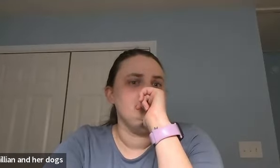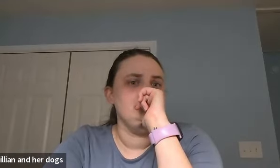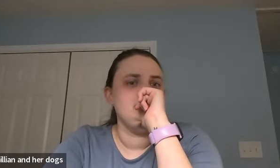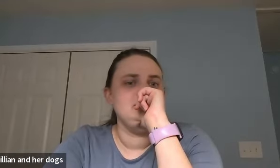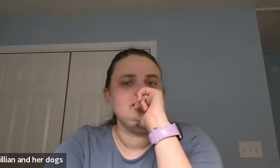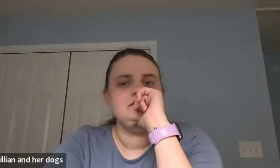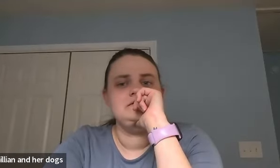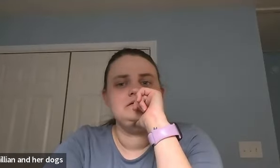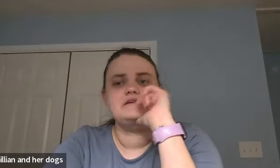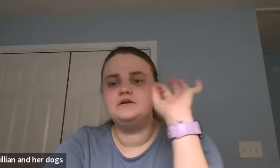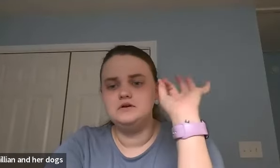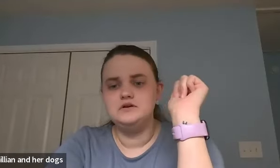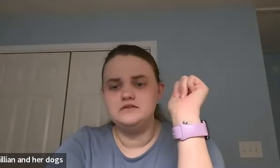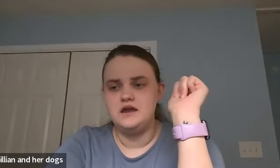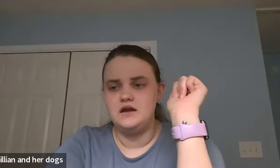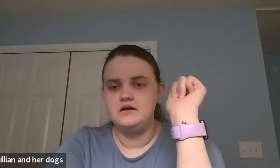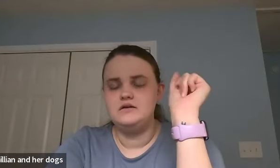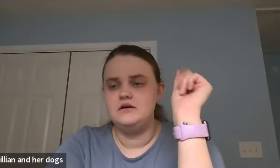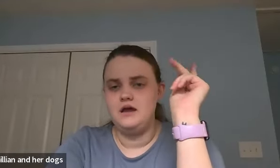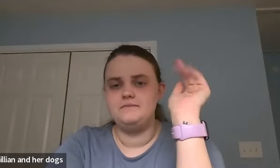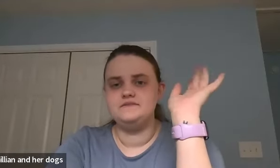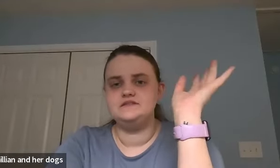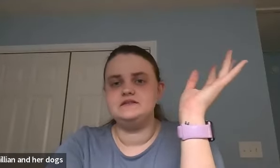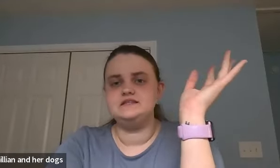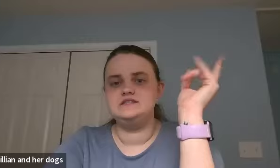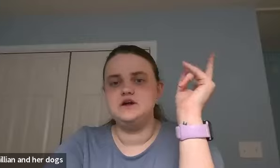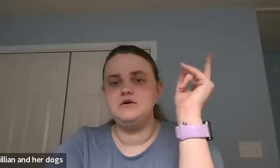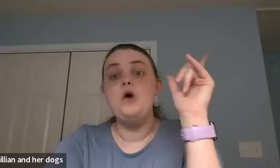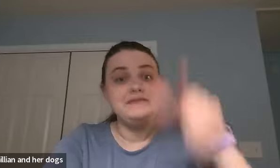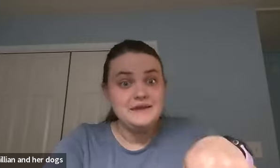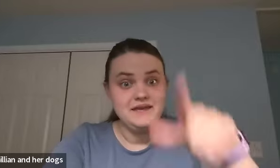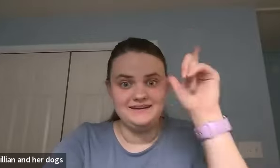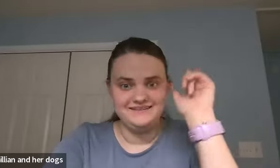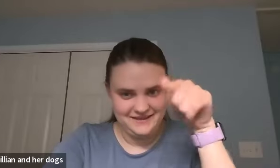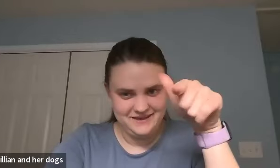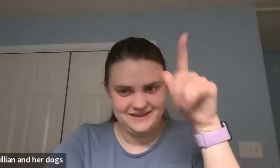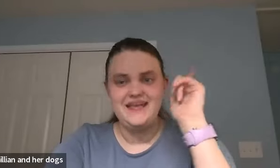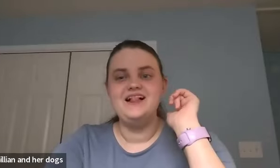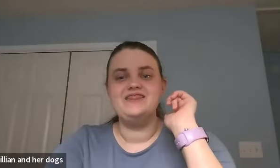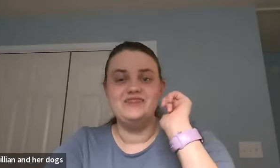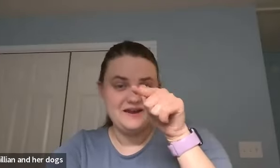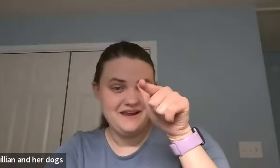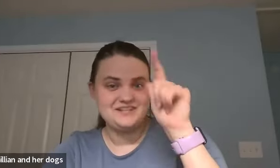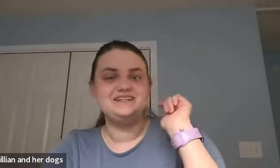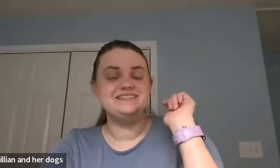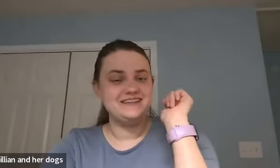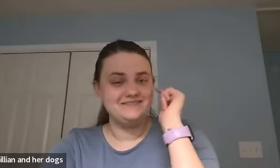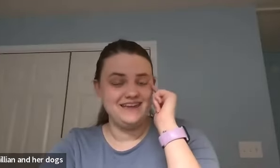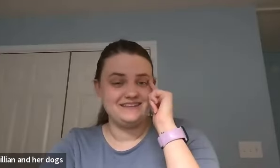I think we're good there. Okay, so let's go. Oh, lemon. There actually is a sign. Yes, so